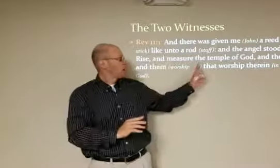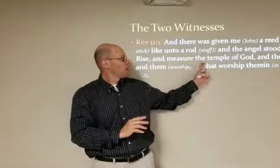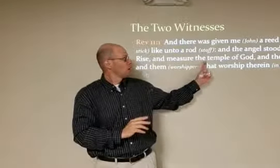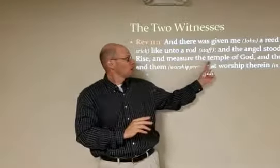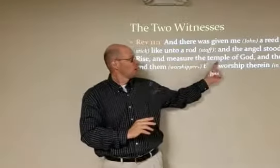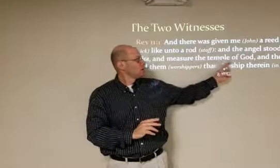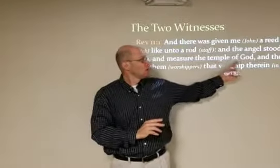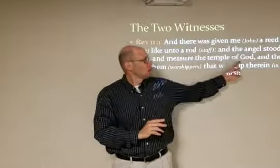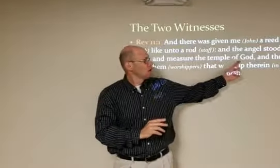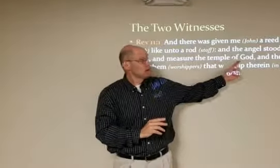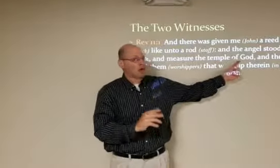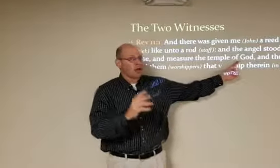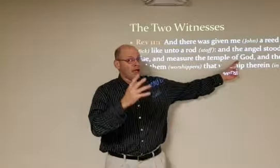the temple of God,